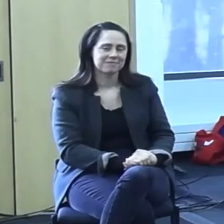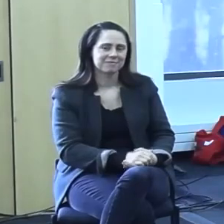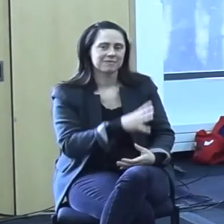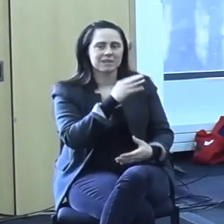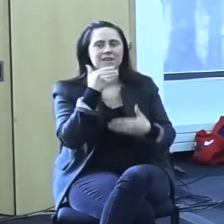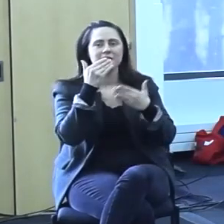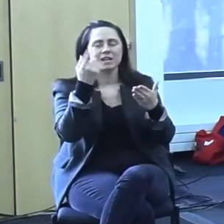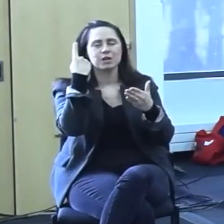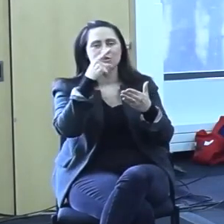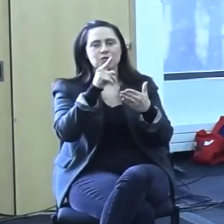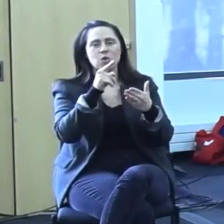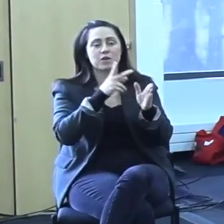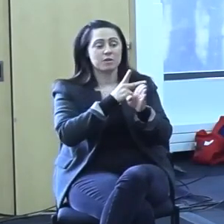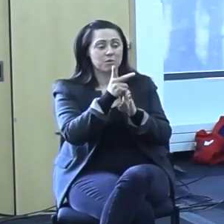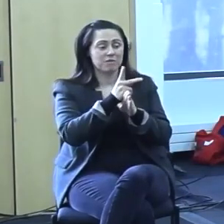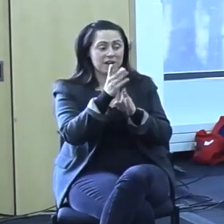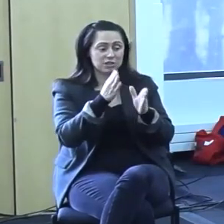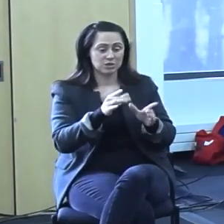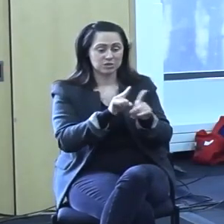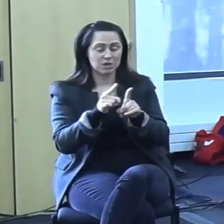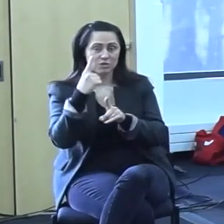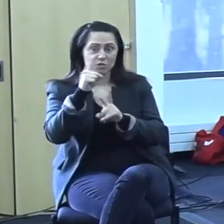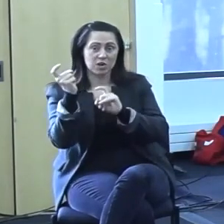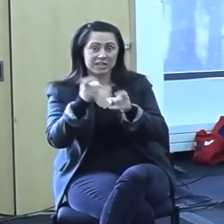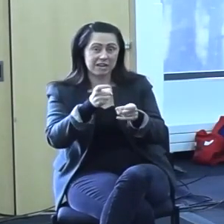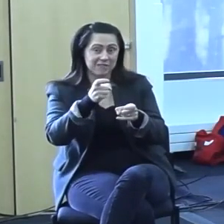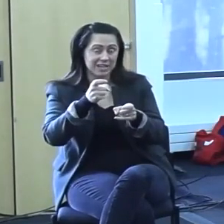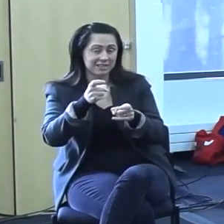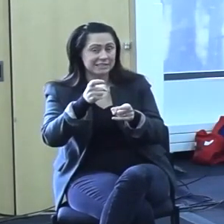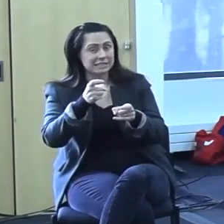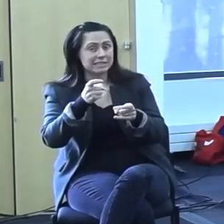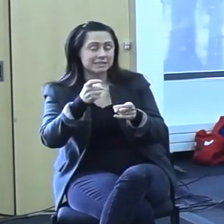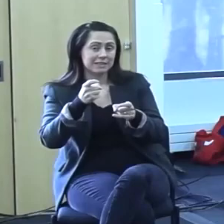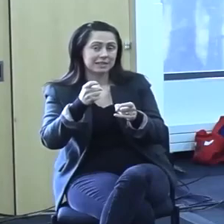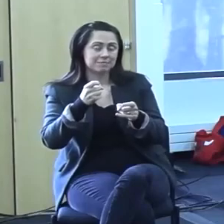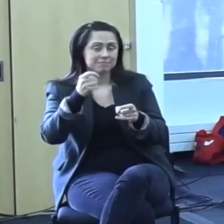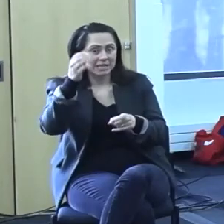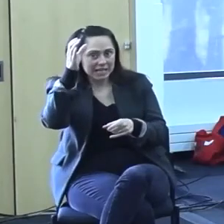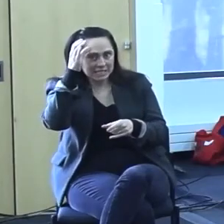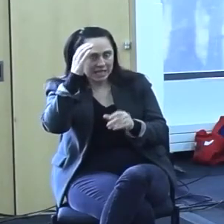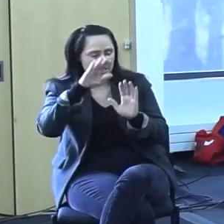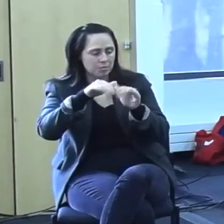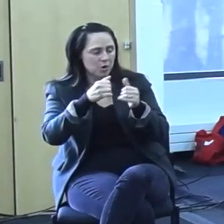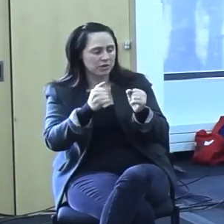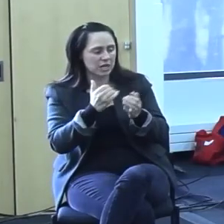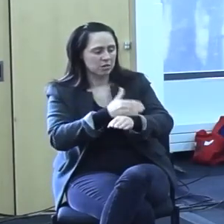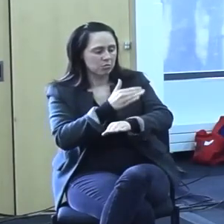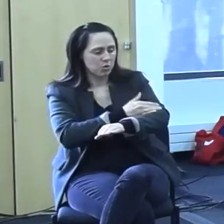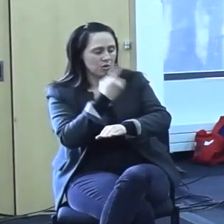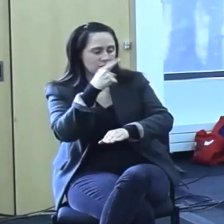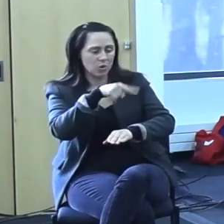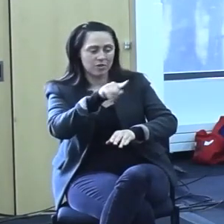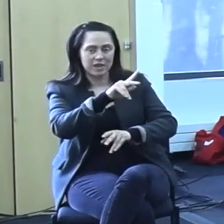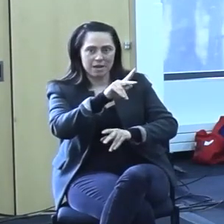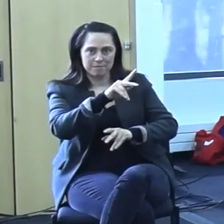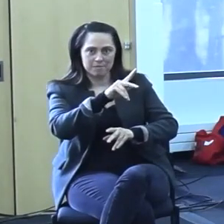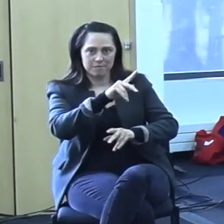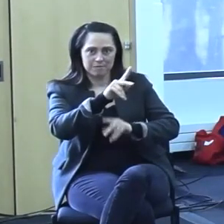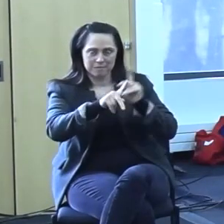Thank you for the professionals also for giving insight and how we can also improve for them. And